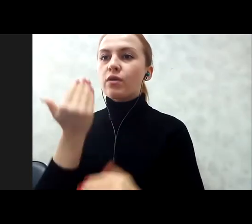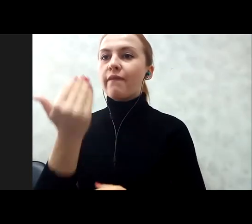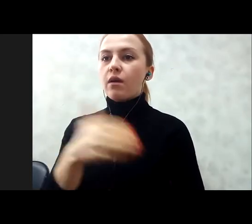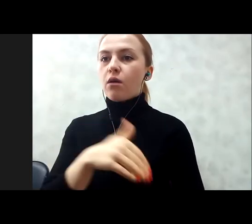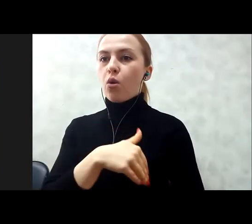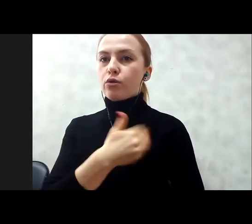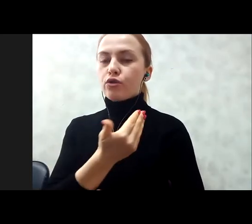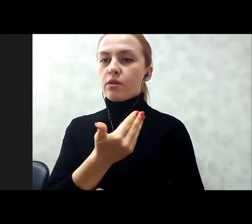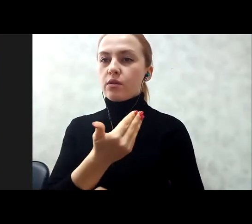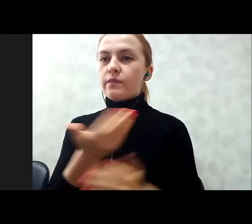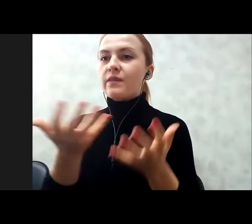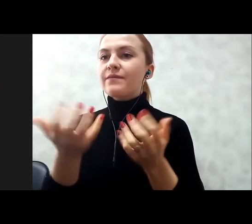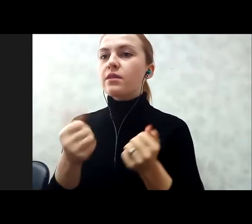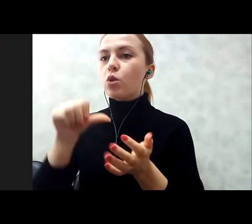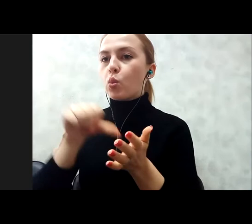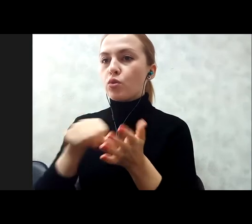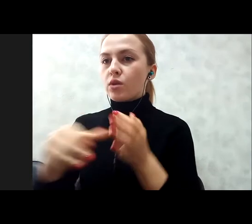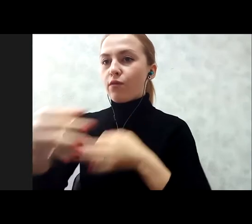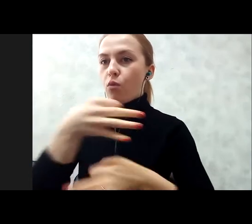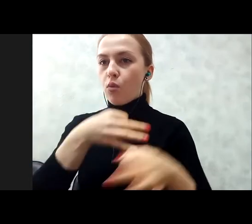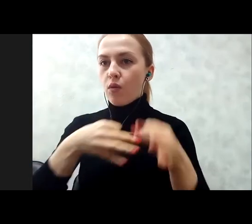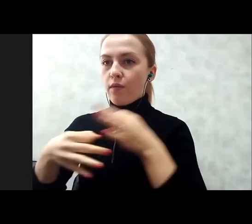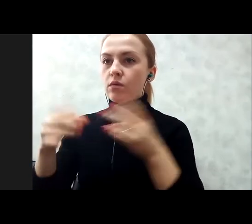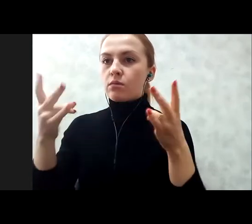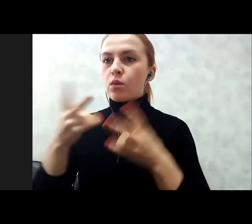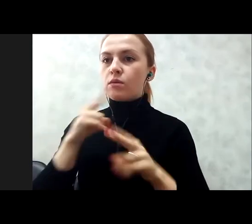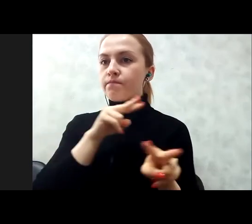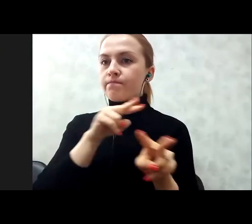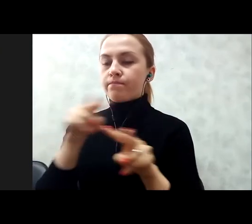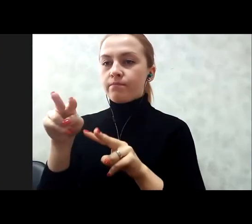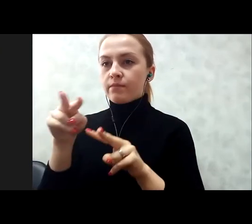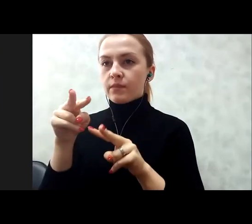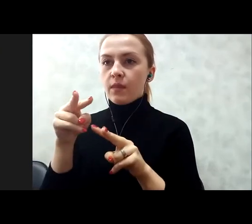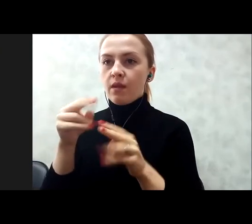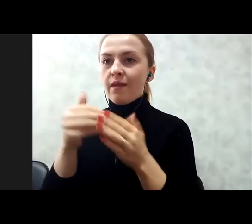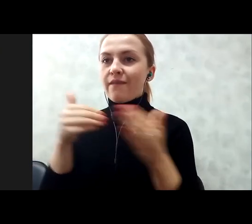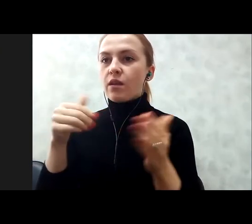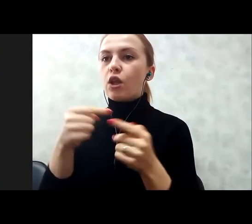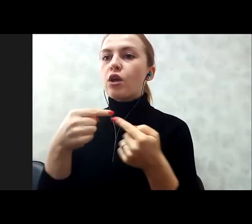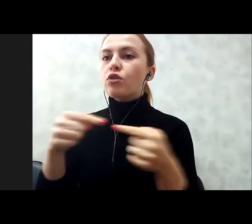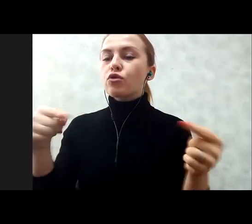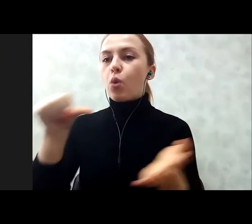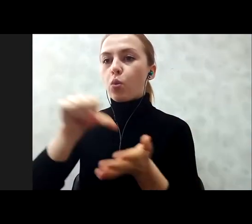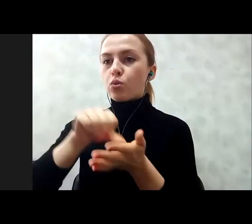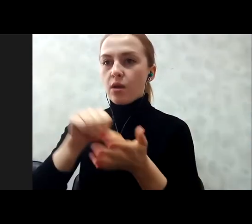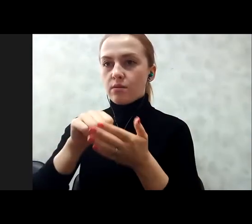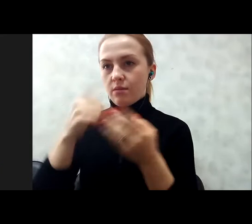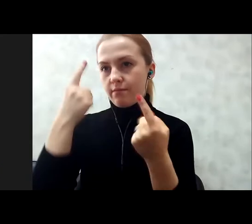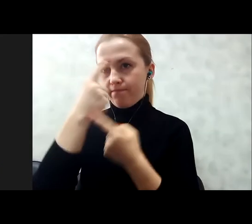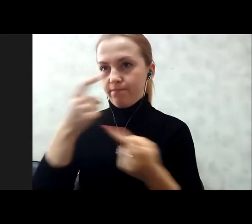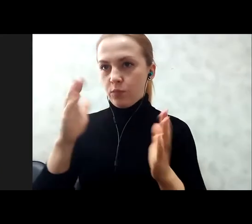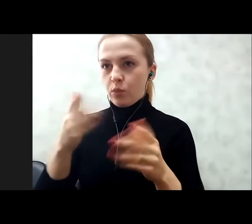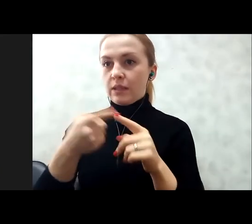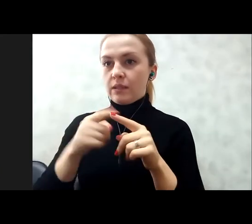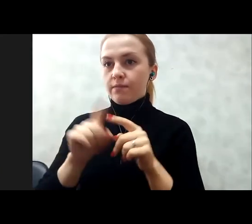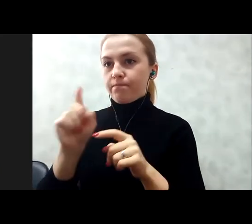As for the chat, if you want to participate in the discussion or to follow the announcements